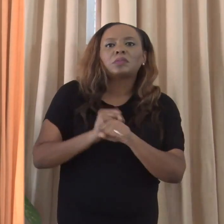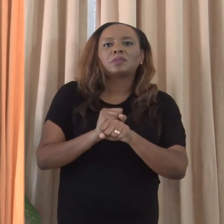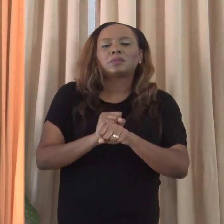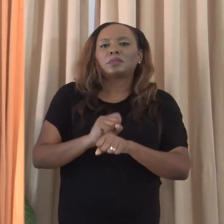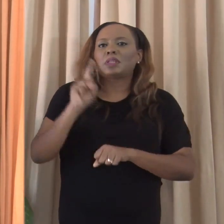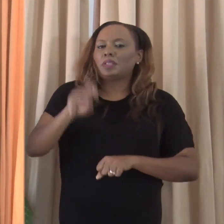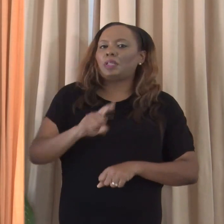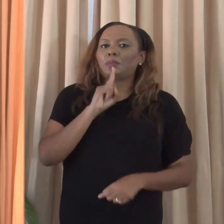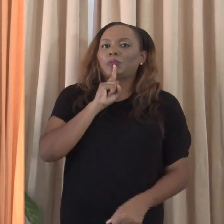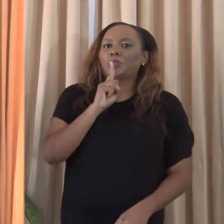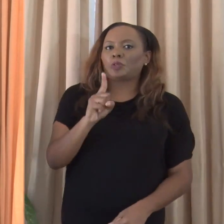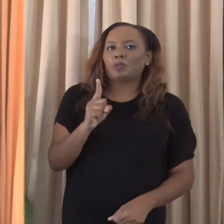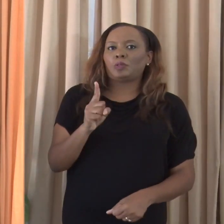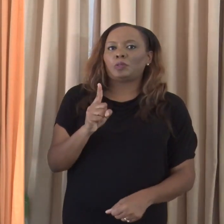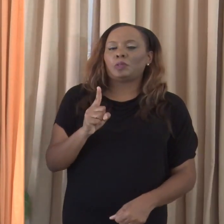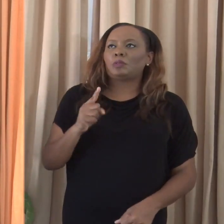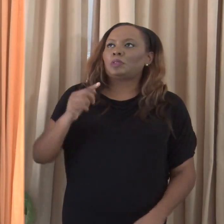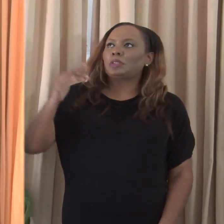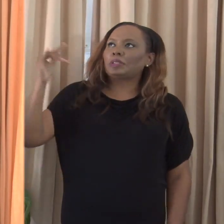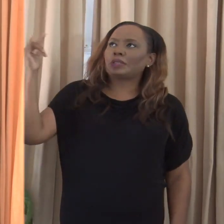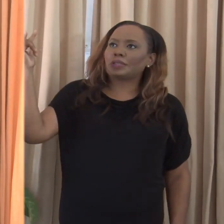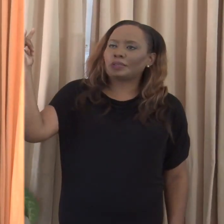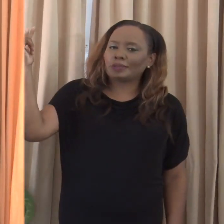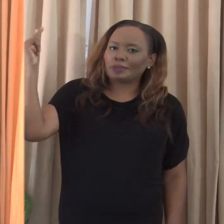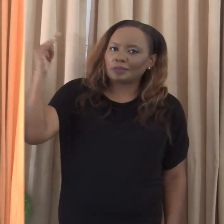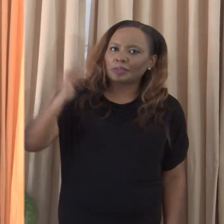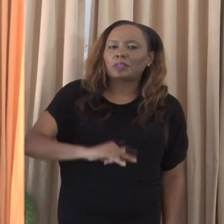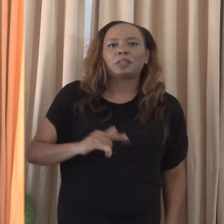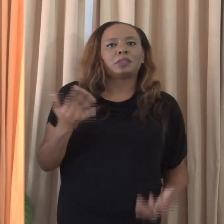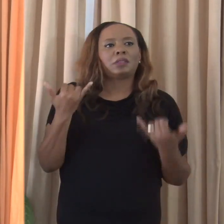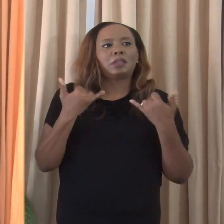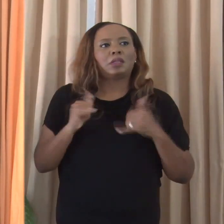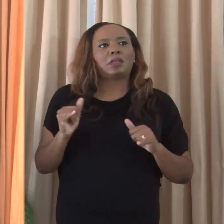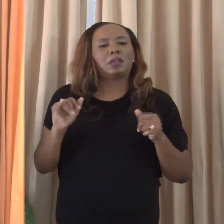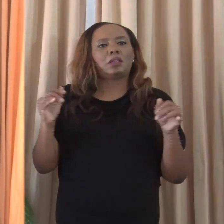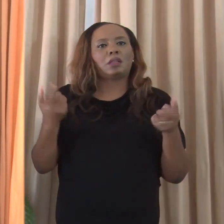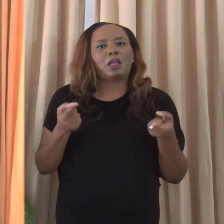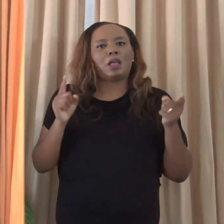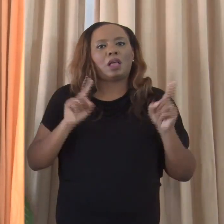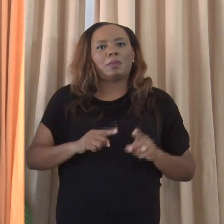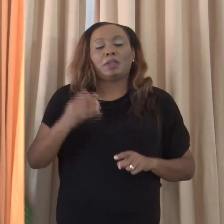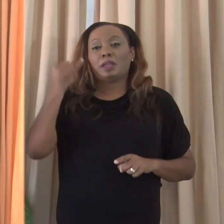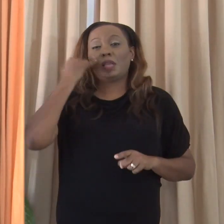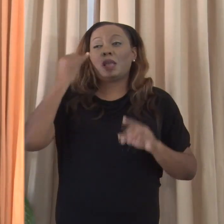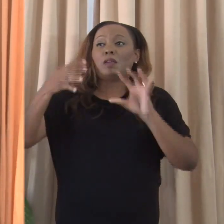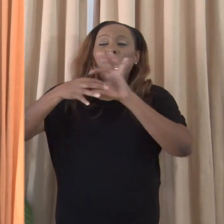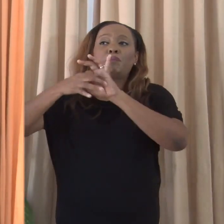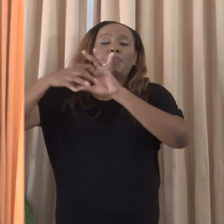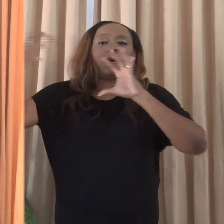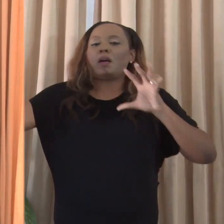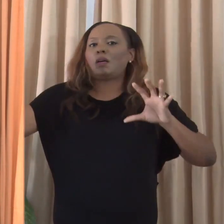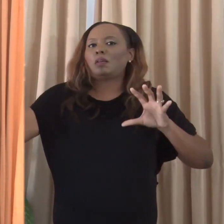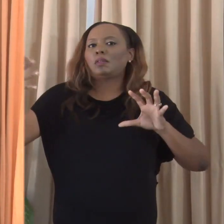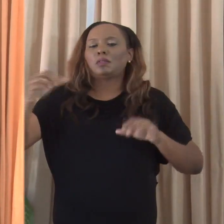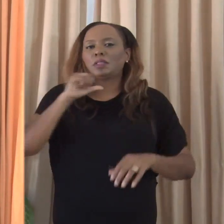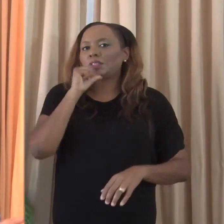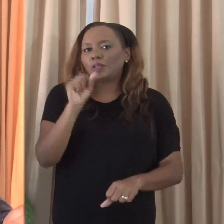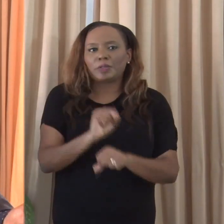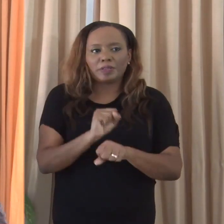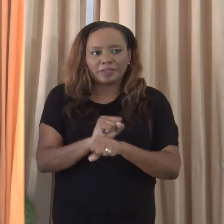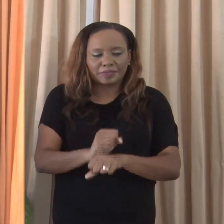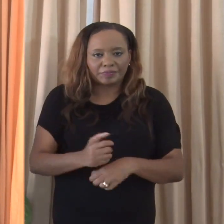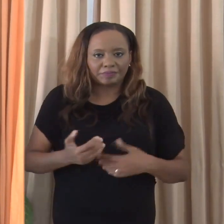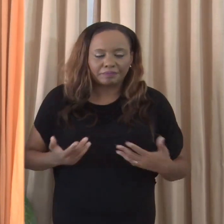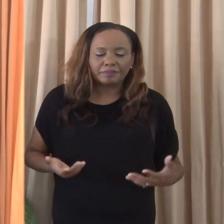not make sure that we use the airport as a tool or an instrument for the greater good of the community.